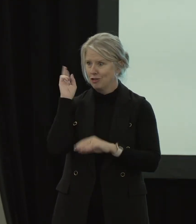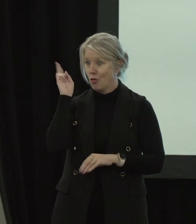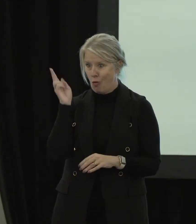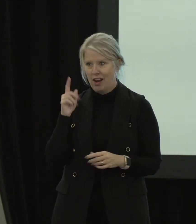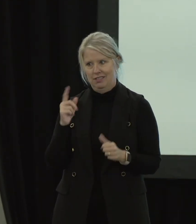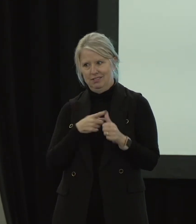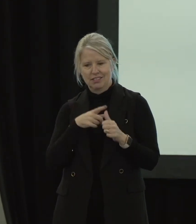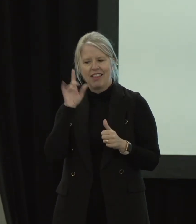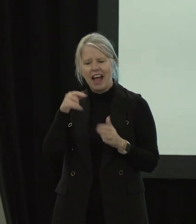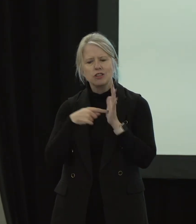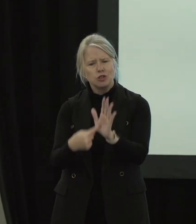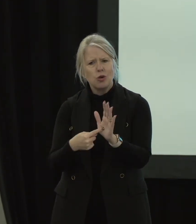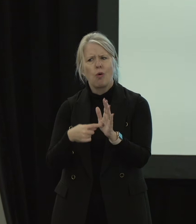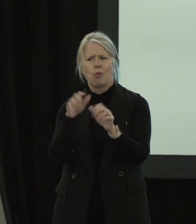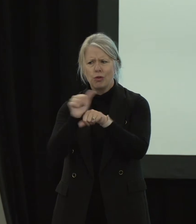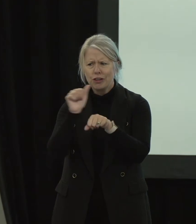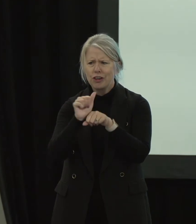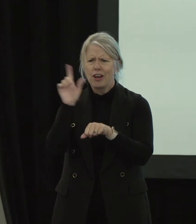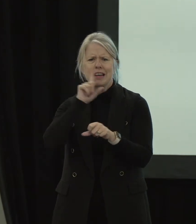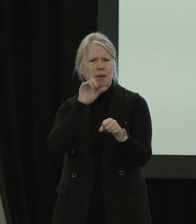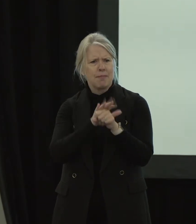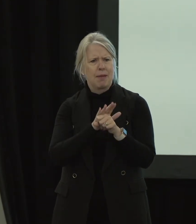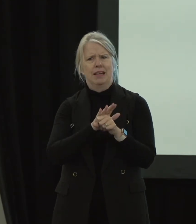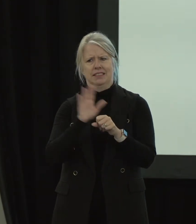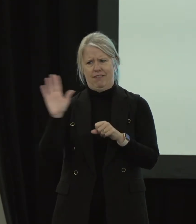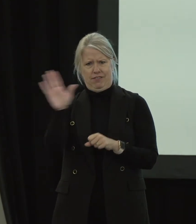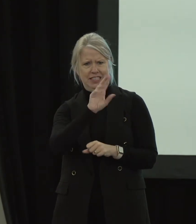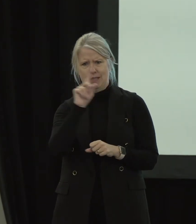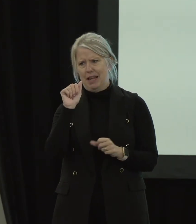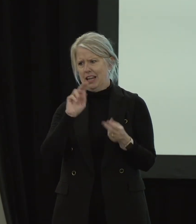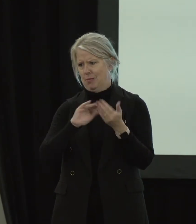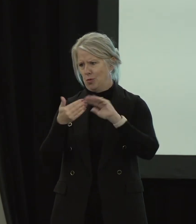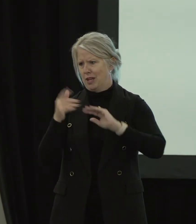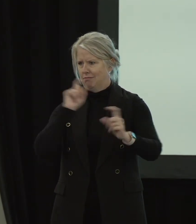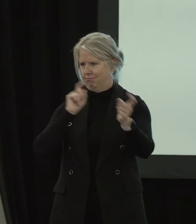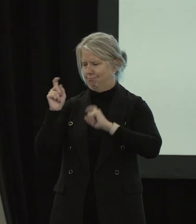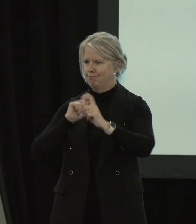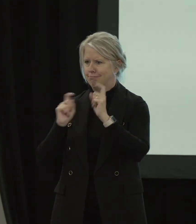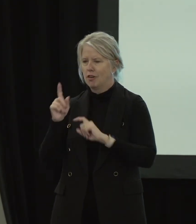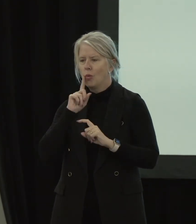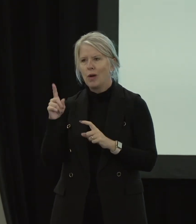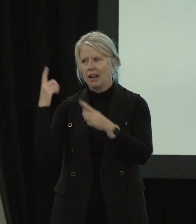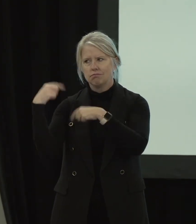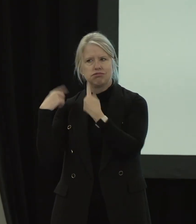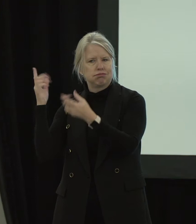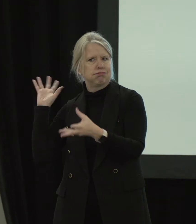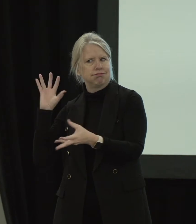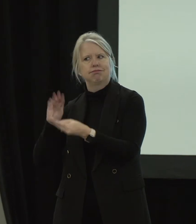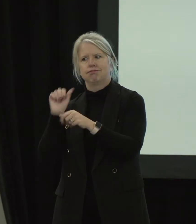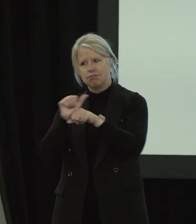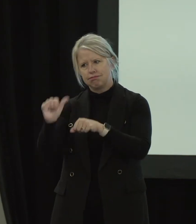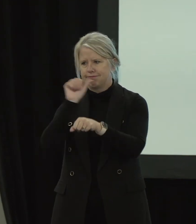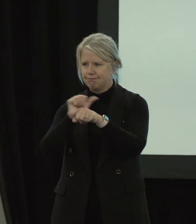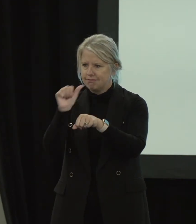work, commitment, and contributions of the disability community, who for decades have been tireless advocates